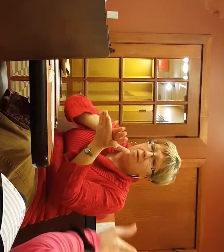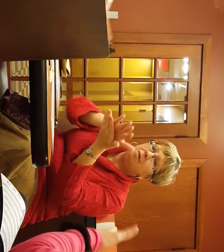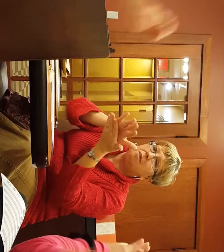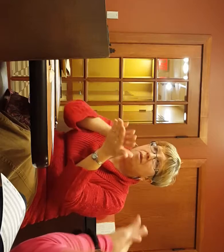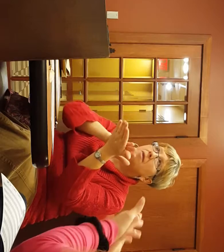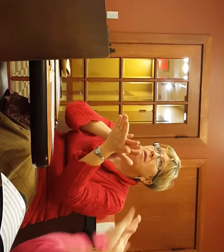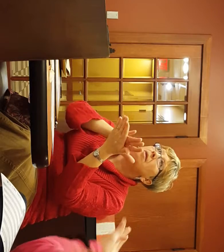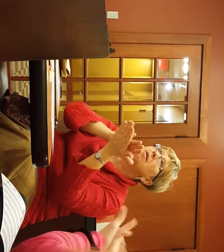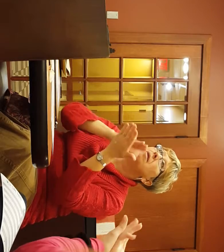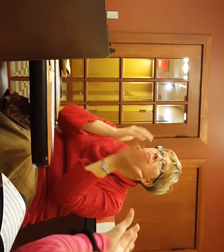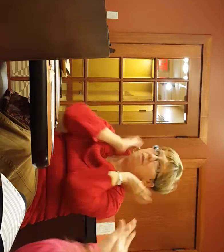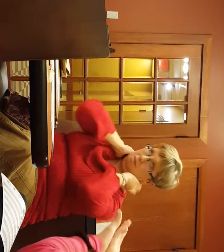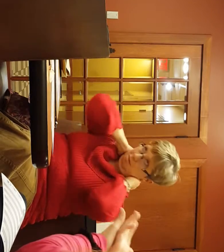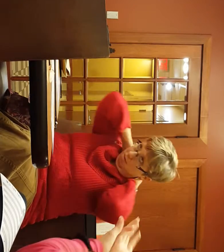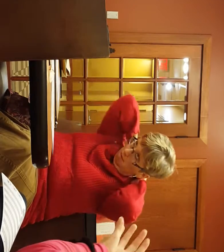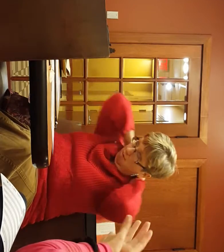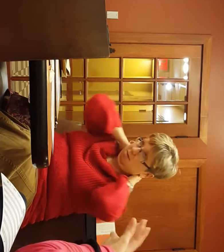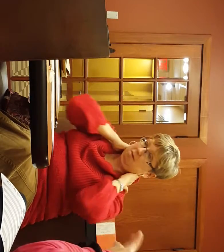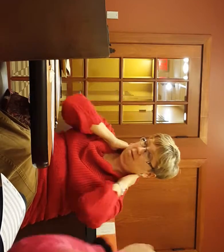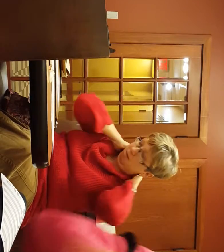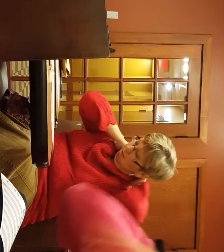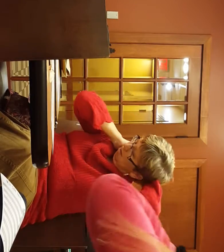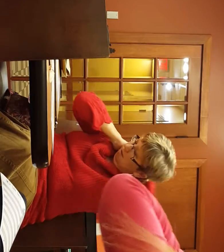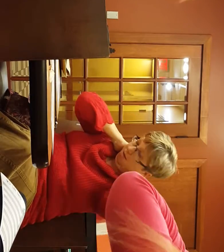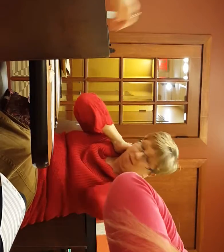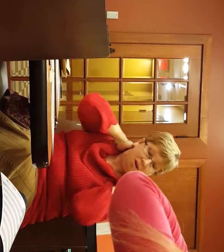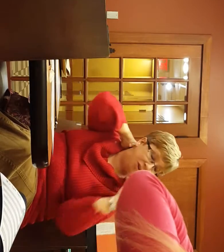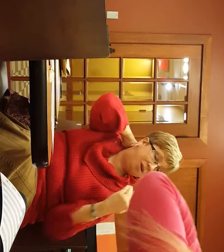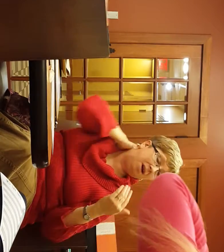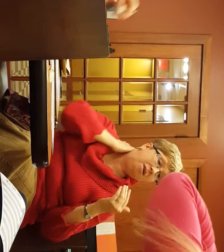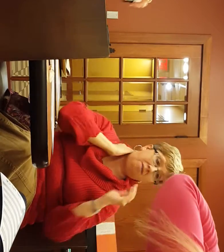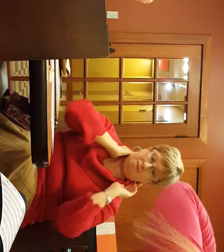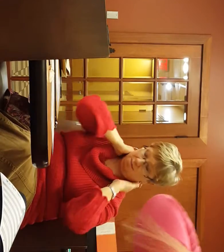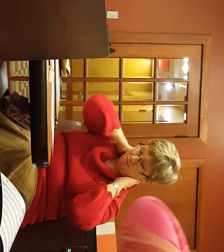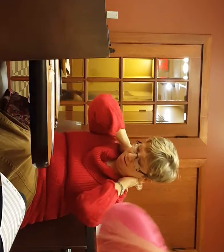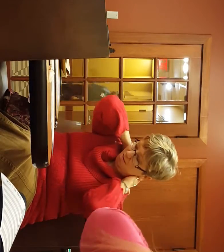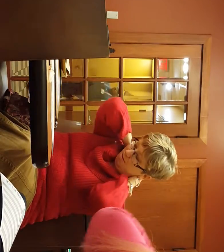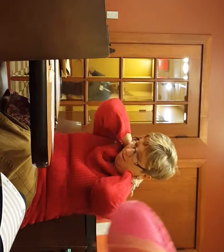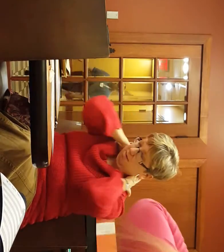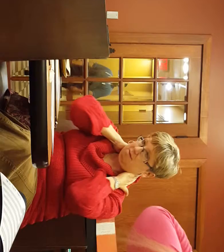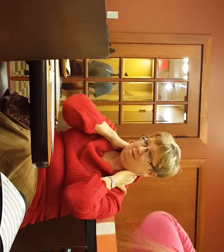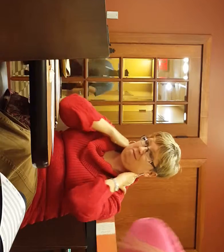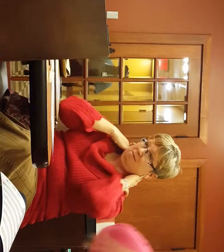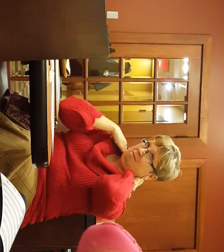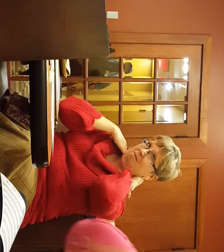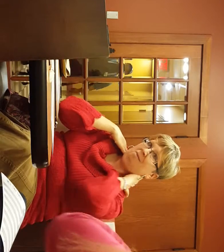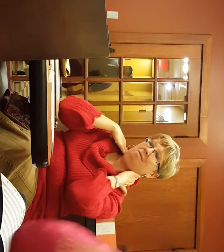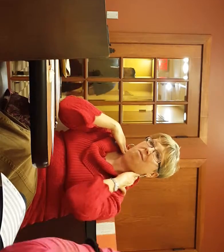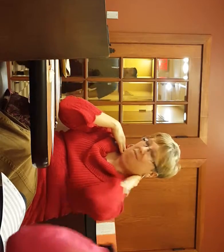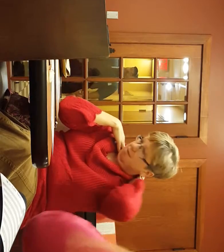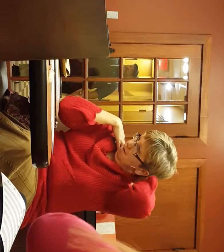other ones. And it's a dietary one, so you can put a drop on your tongue. My son doesn't like the way it